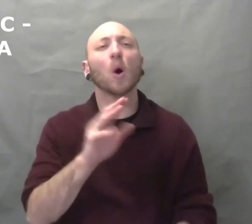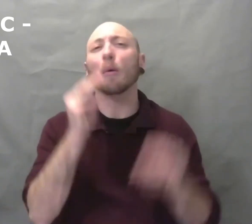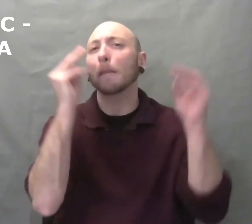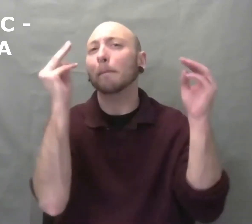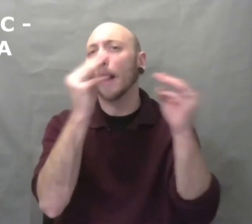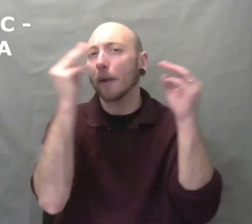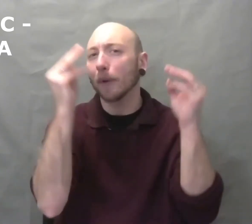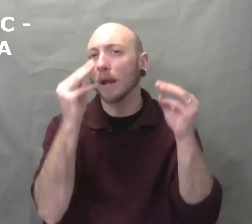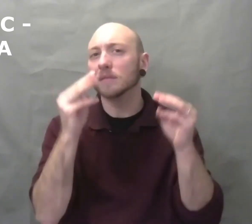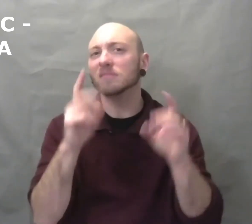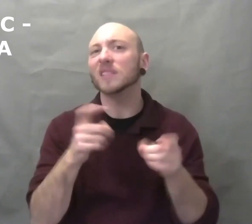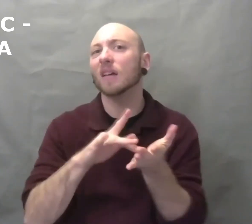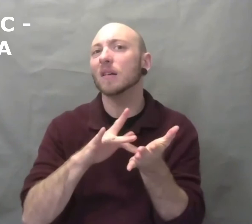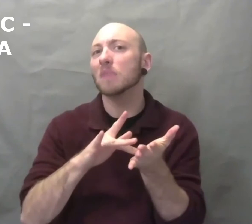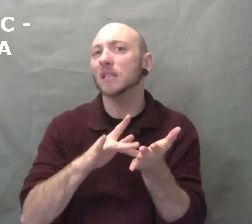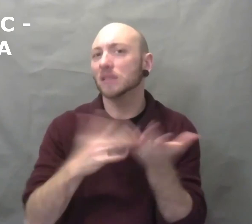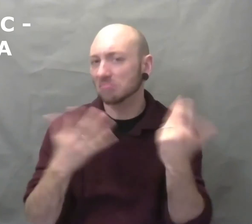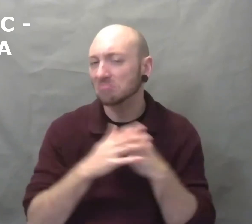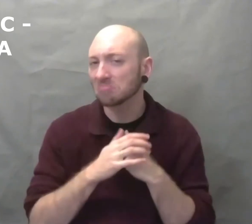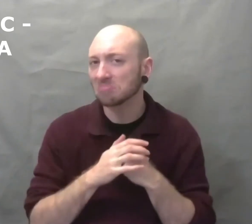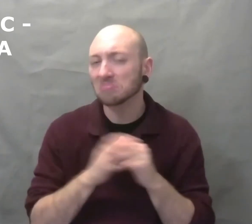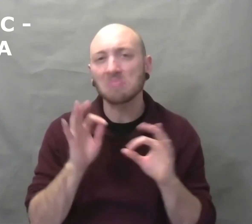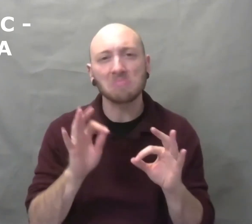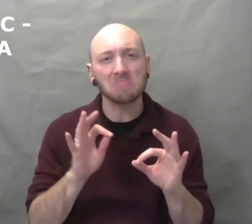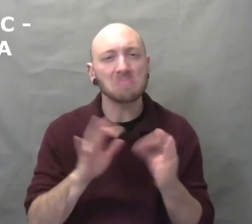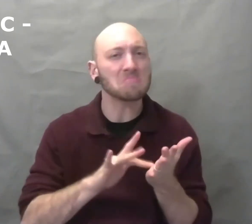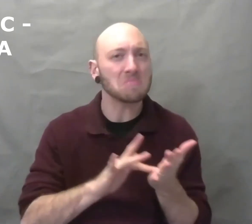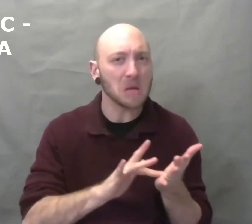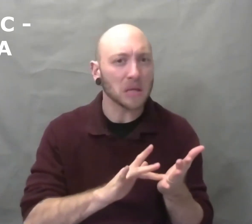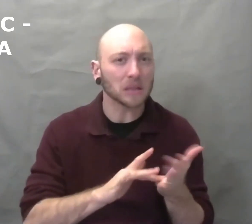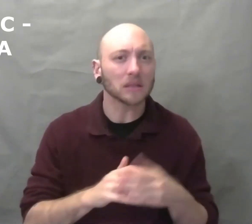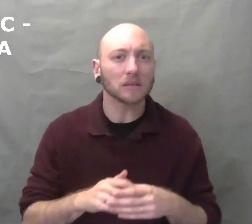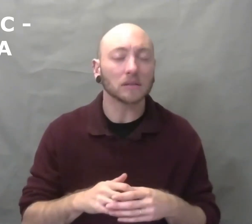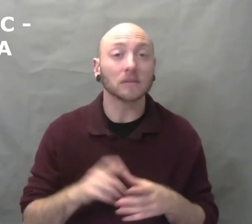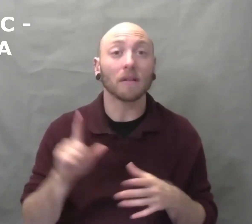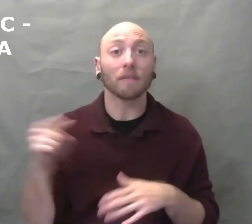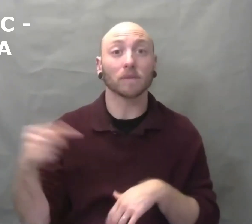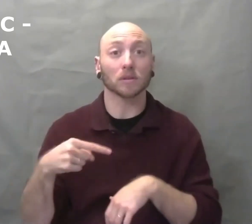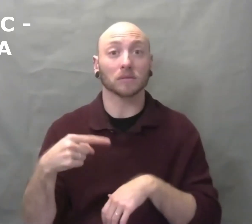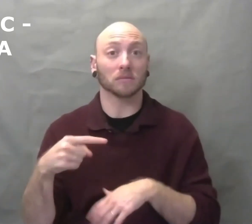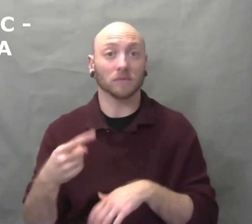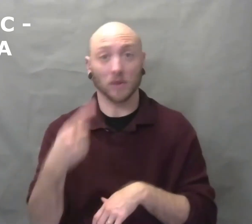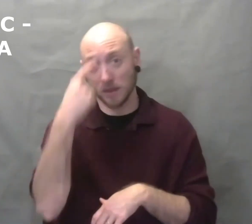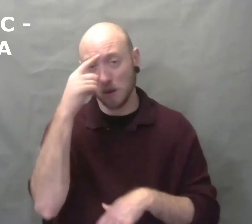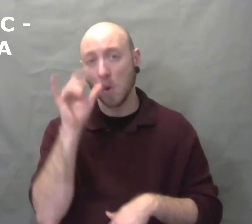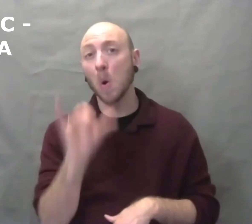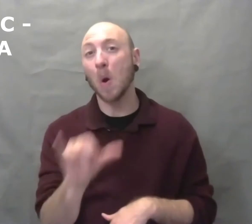pain meds. We're going to give you some pain meds here. First thing I'm thinking is, yeah, I'm going to go. I know where there's a 24-hour pharmacy. I'm going to